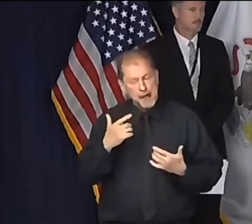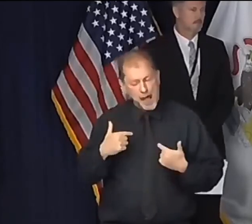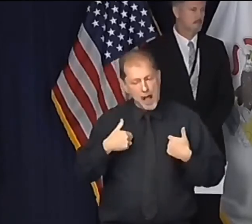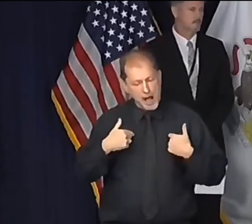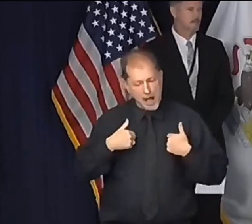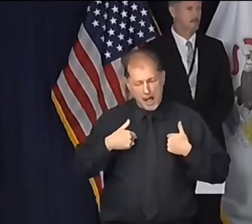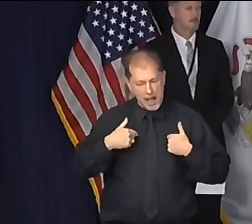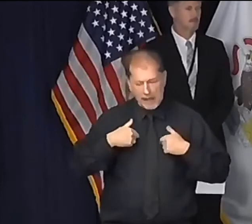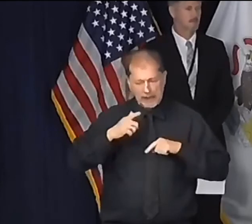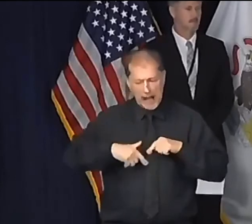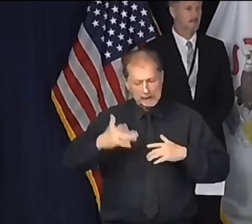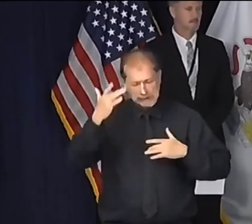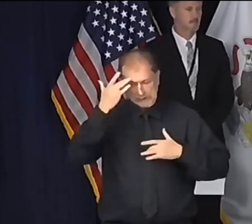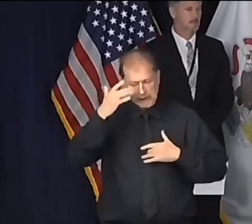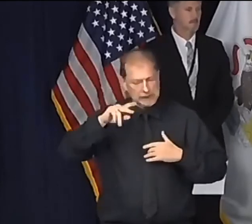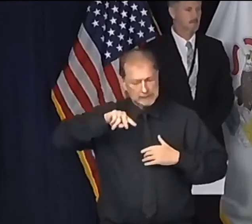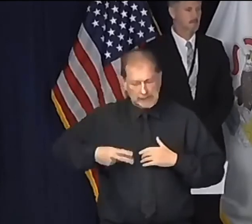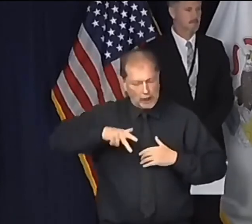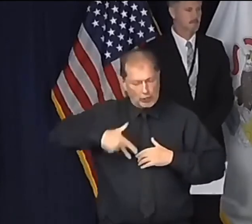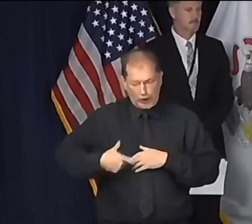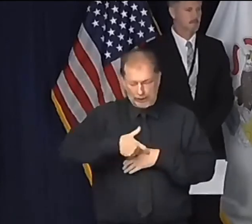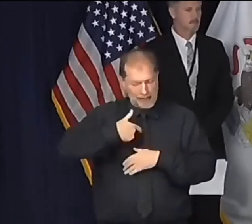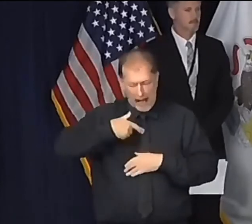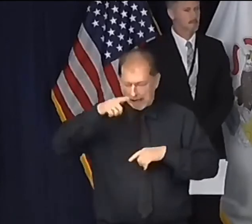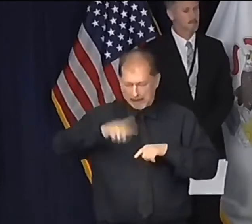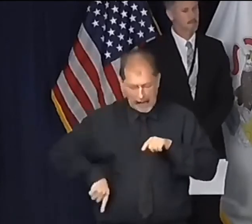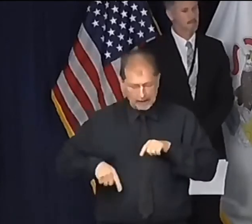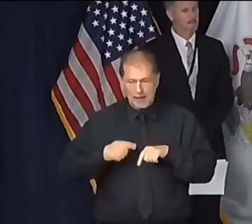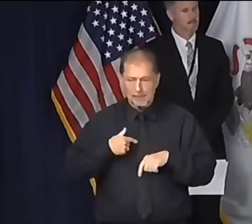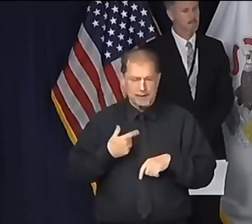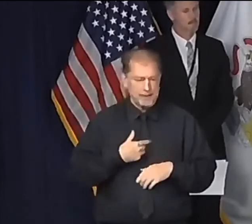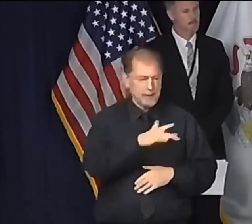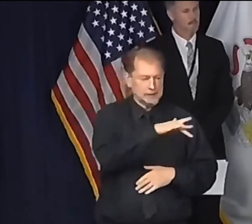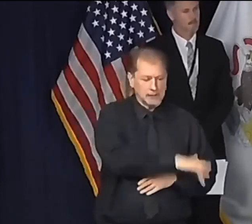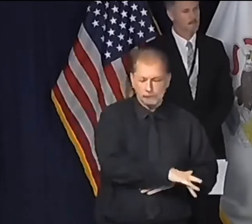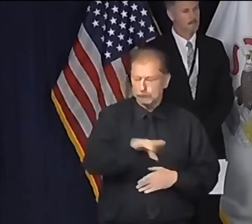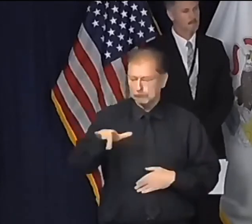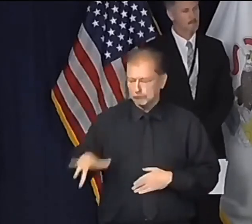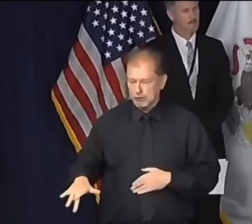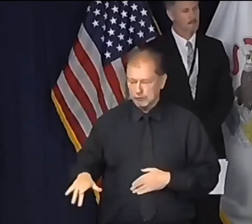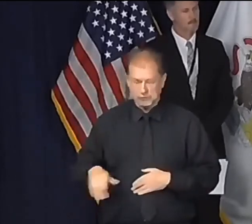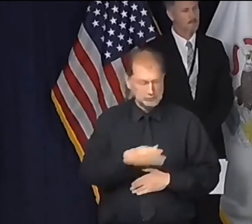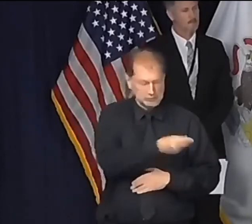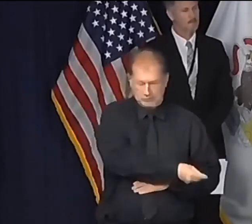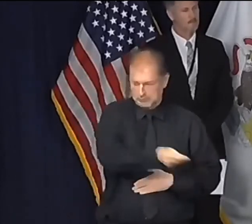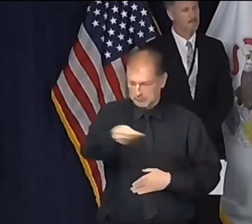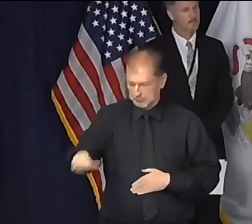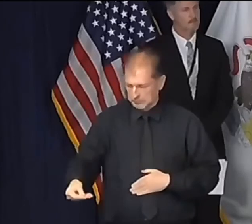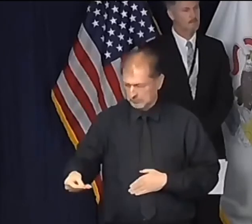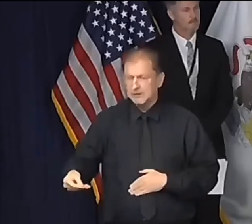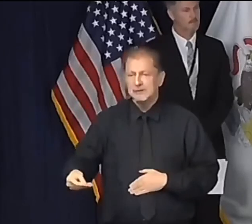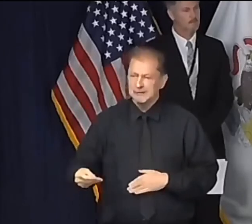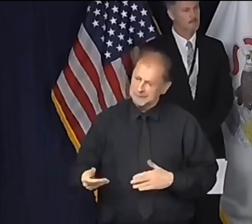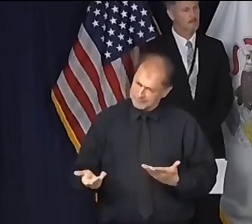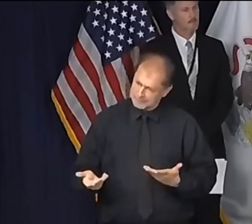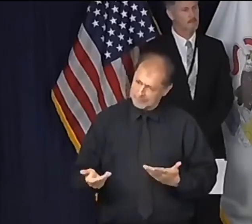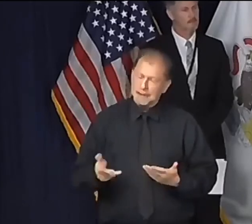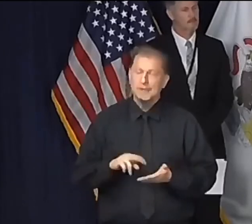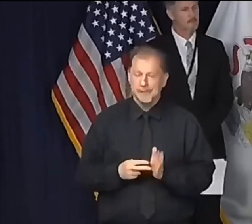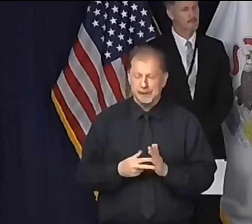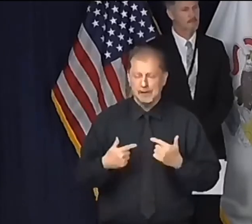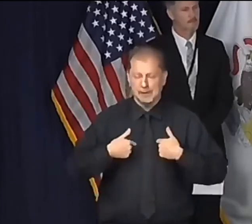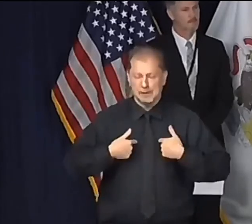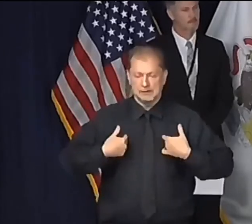immune, of them touching the virus, transferring it to another surface where somebody could pick up. So the donning of gloves would absolutely still